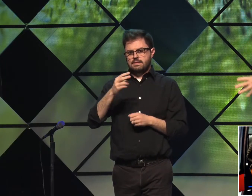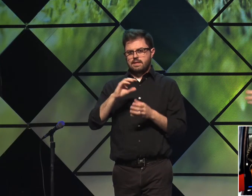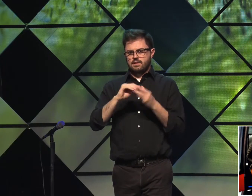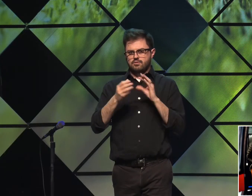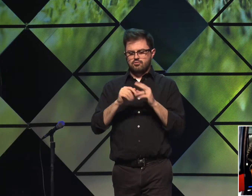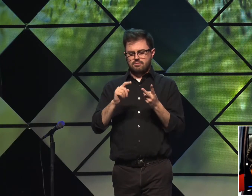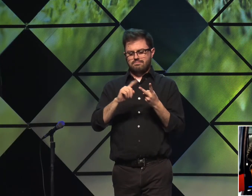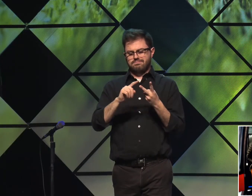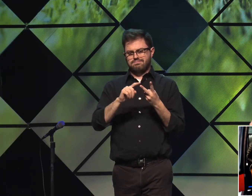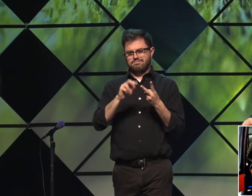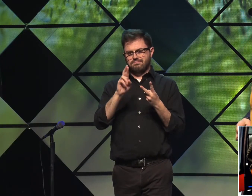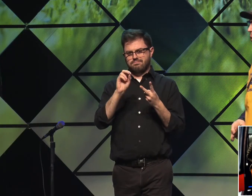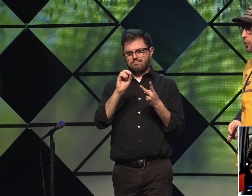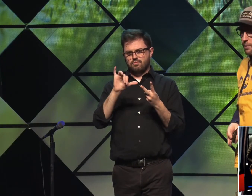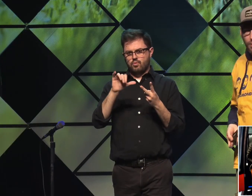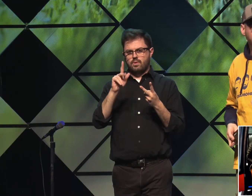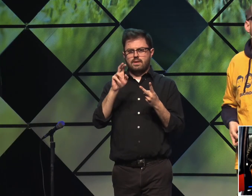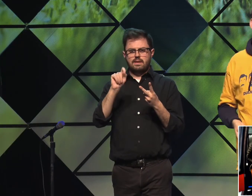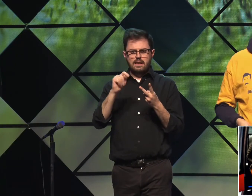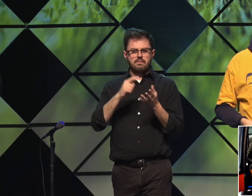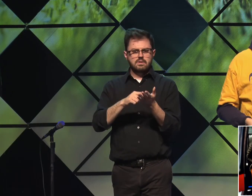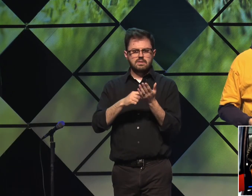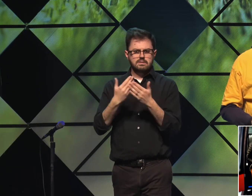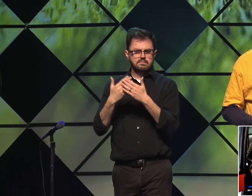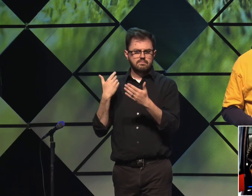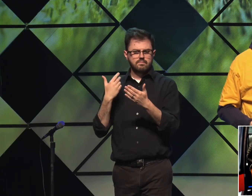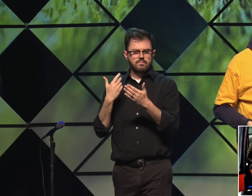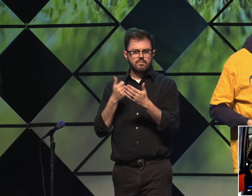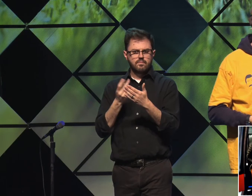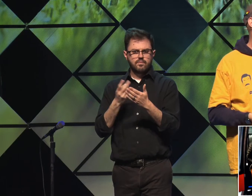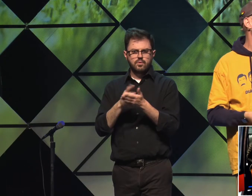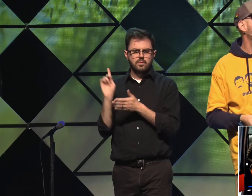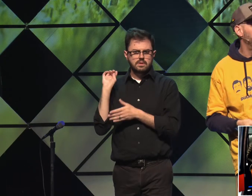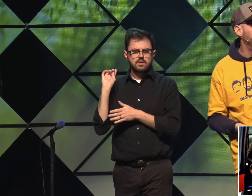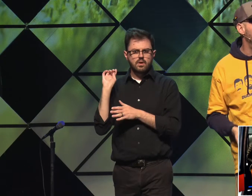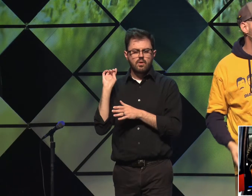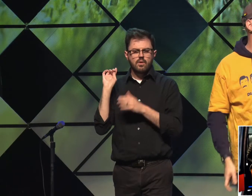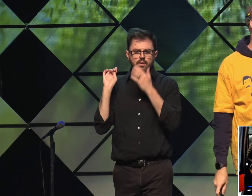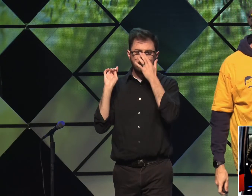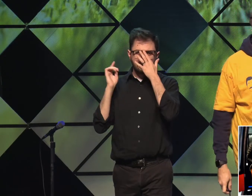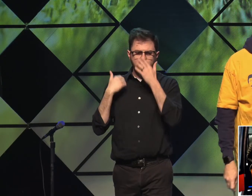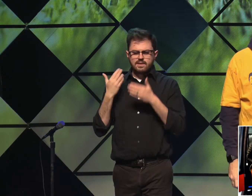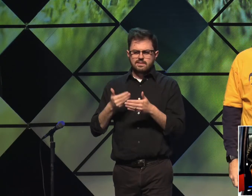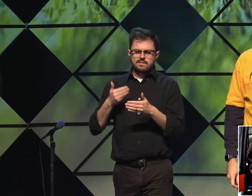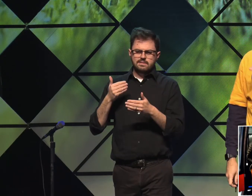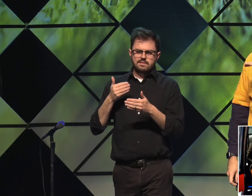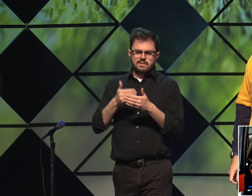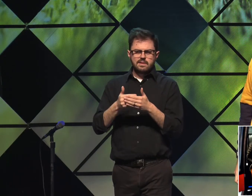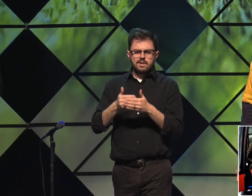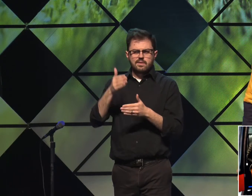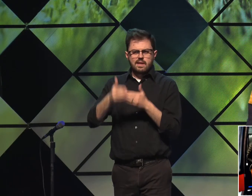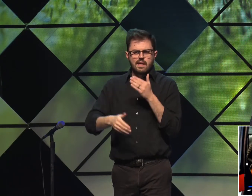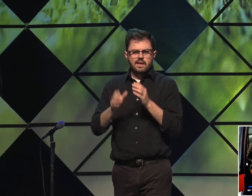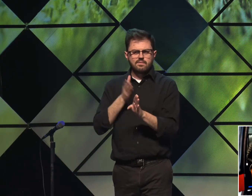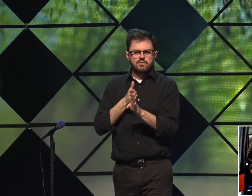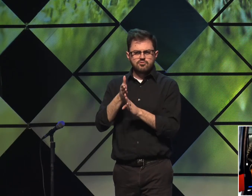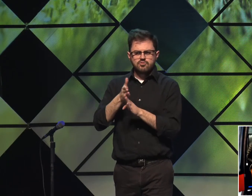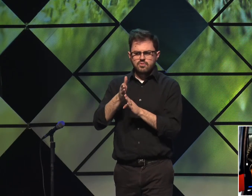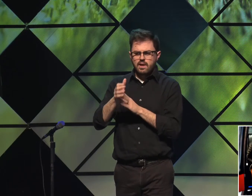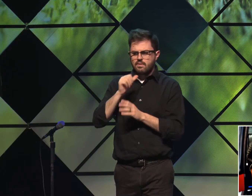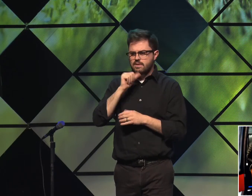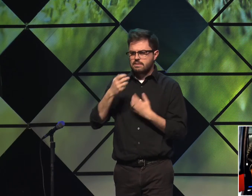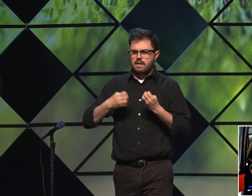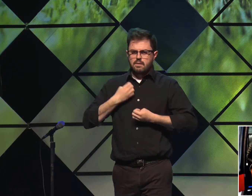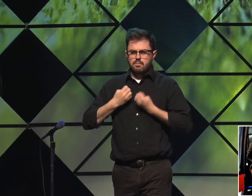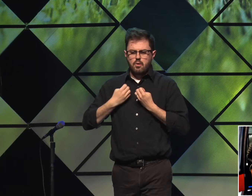Roy Kent a few weeks ago. Roy is an older player, kind of one of the greatest in the games, but he's kind of towards the end of his career. He's definitely not emotionally in